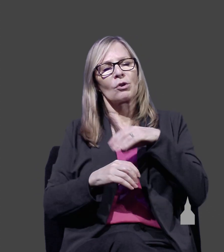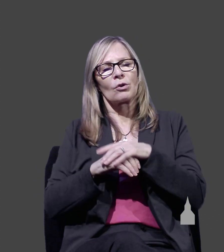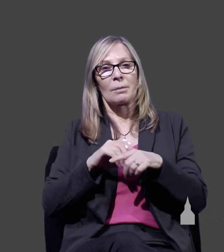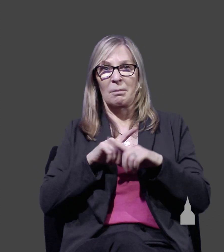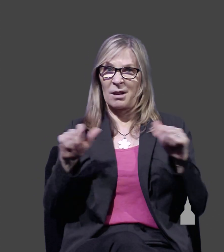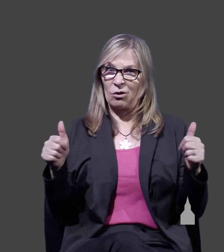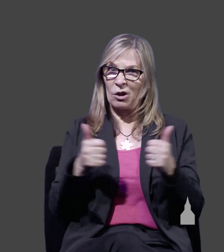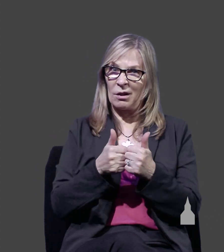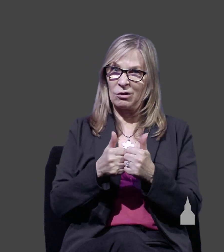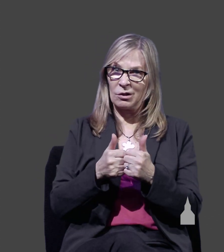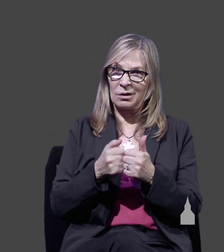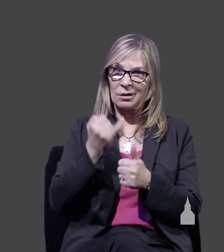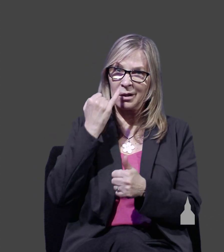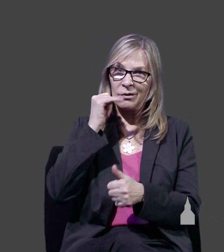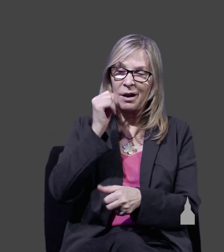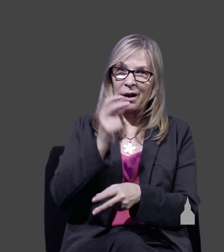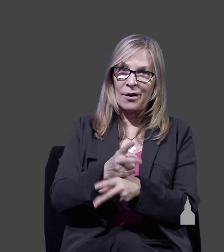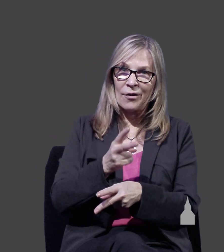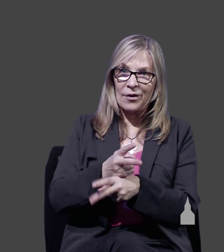careful.